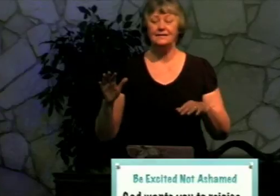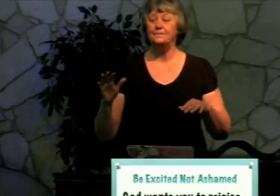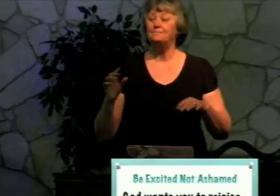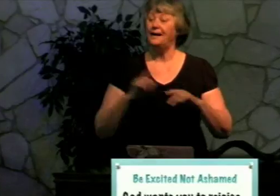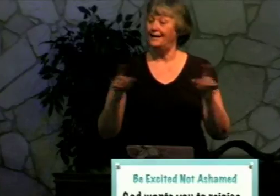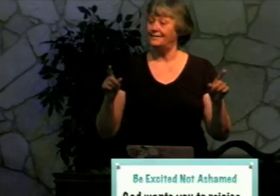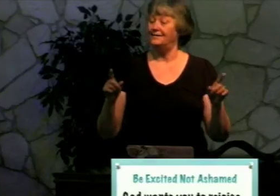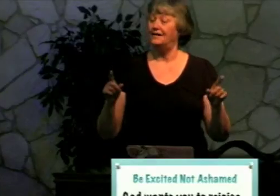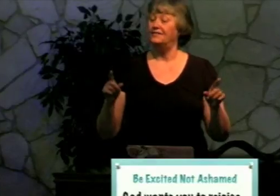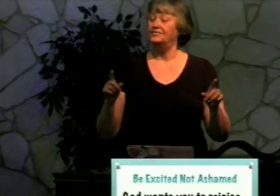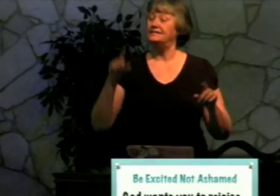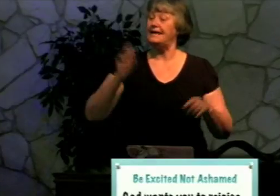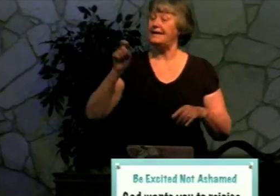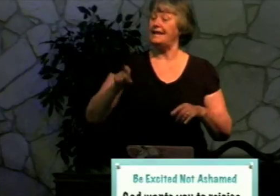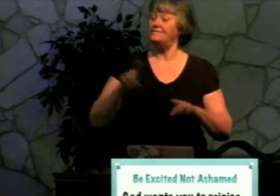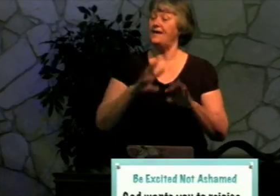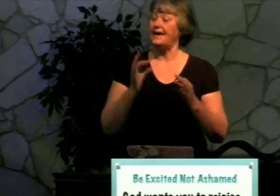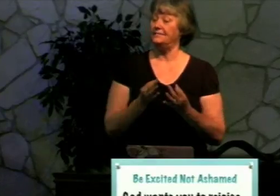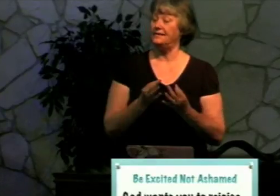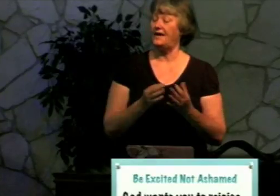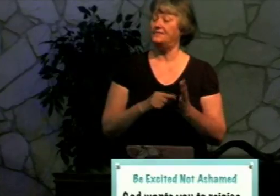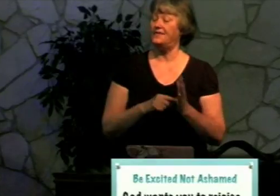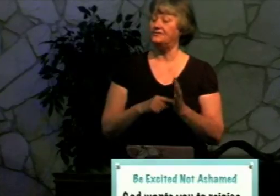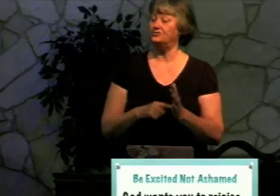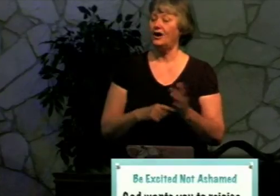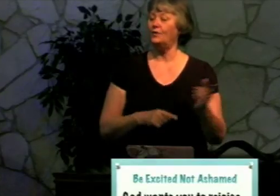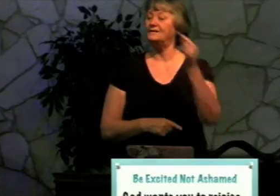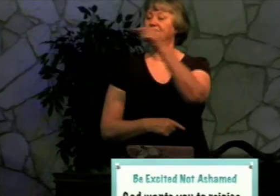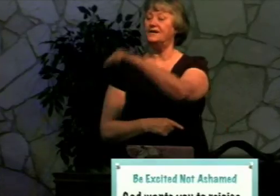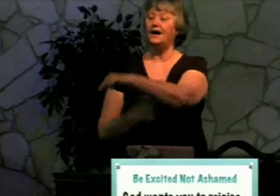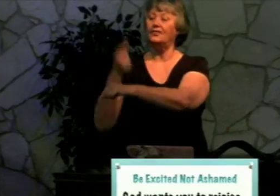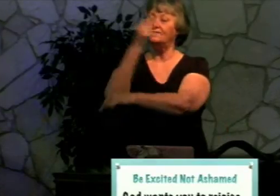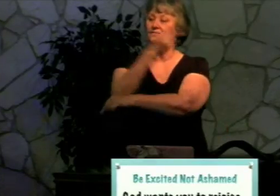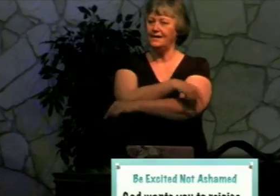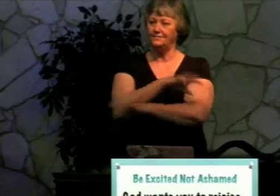101,000. But the needy family that they show is the other family.